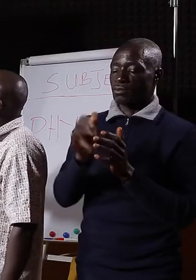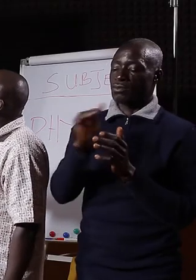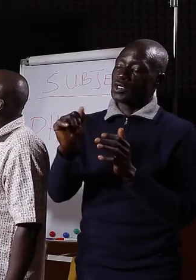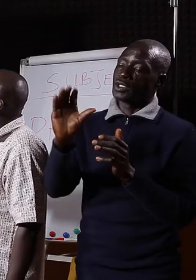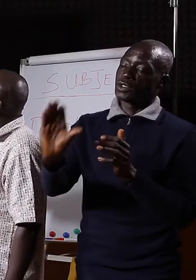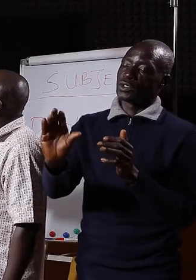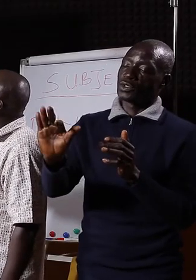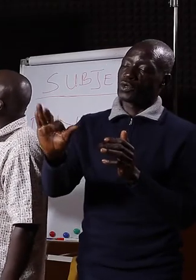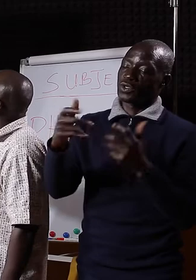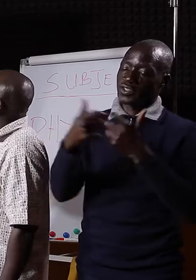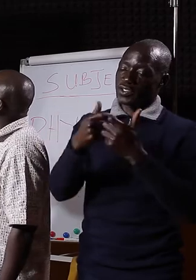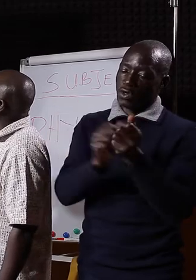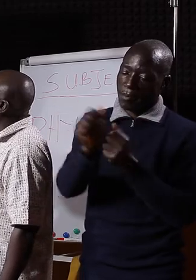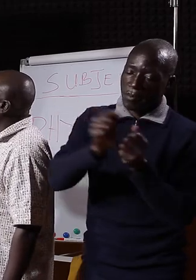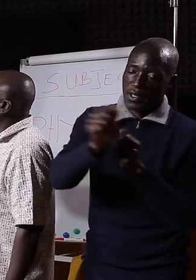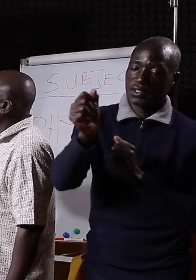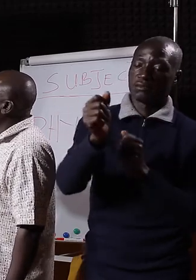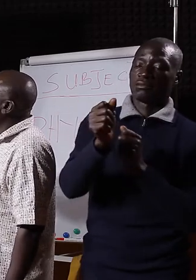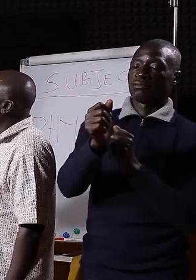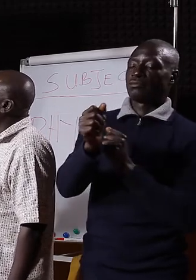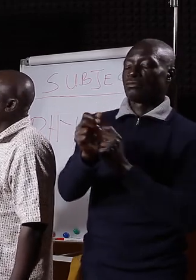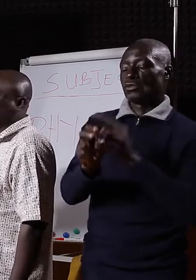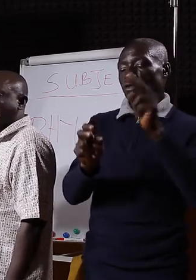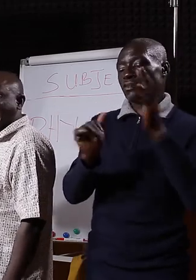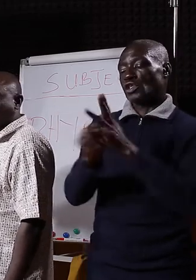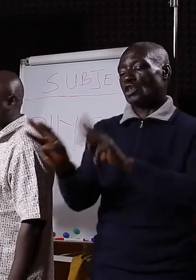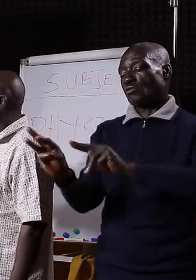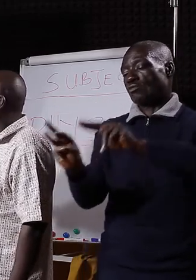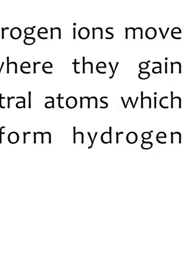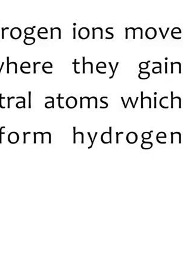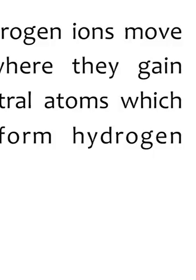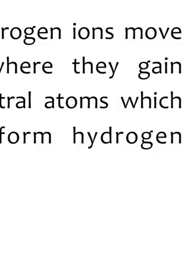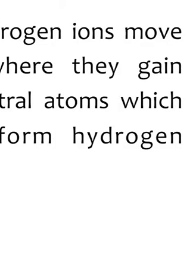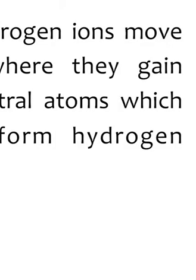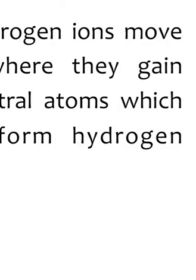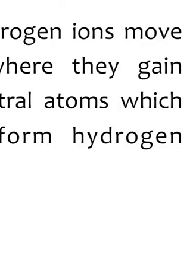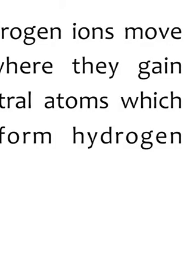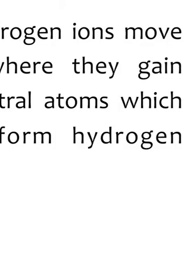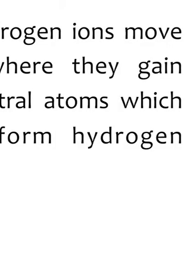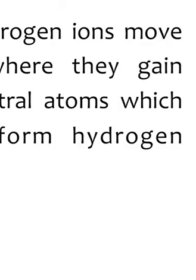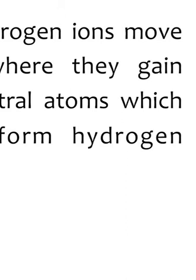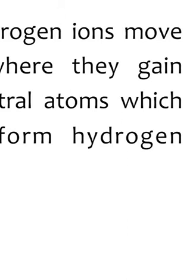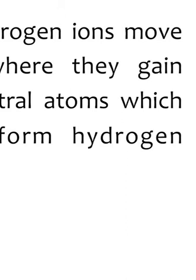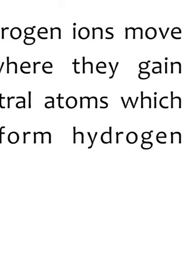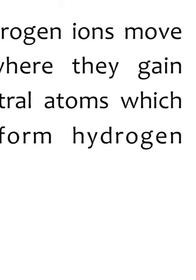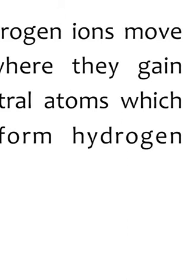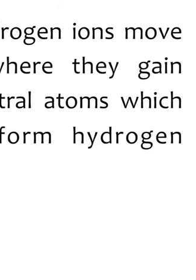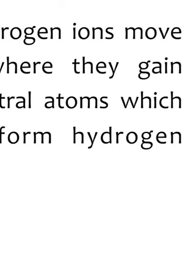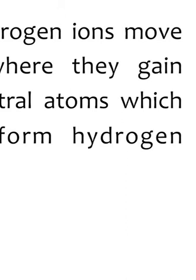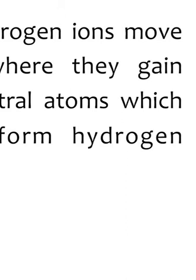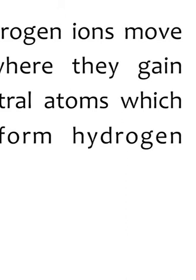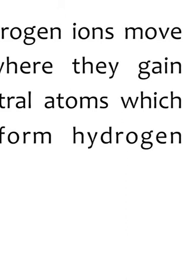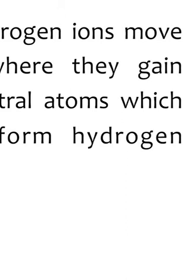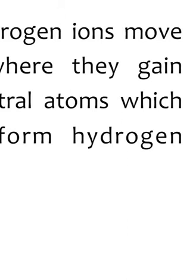current passes, hydrogen ions move towards the cathode, where they gain